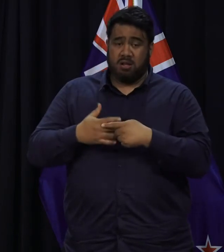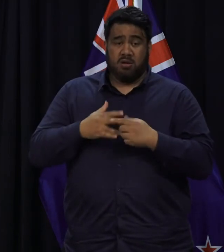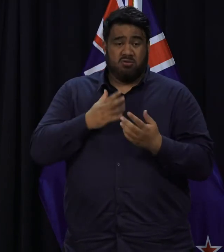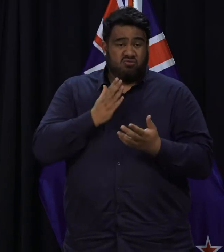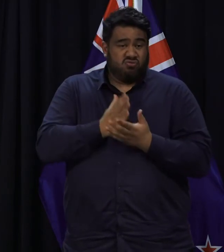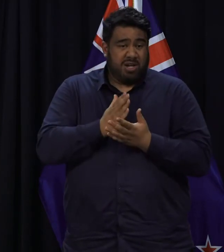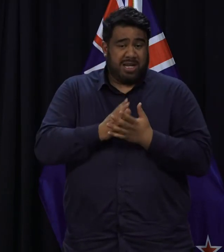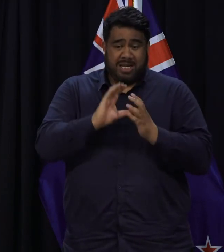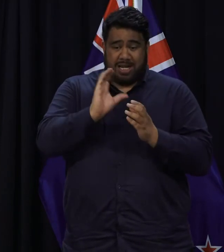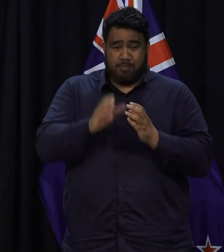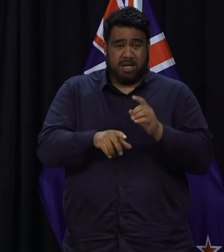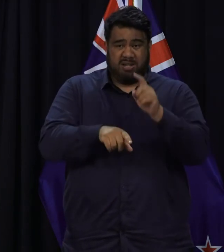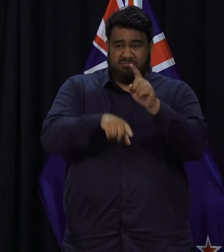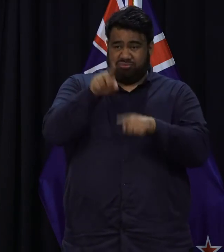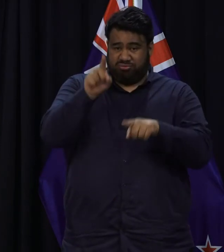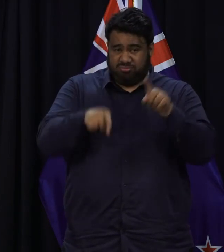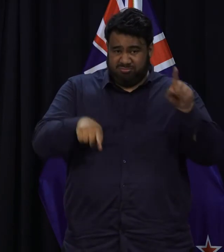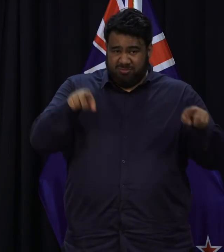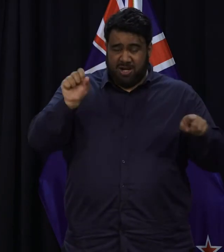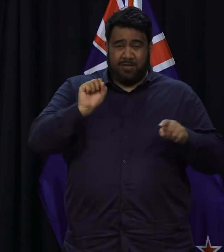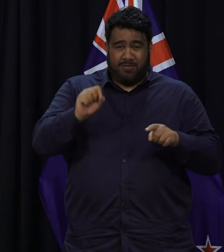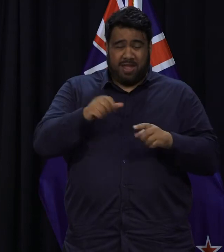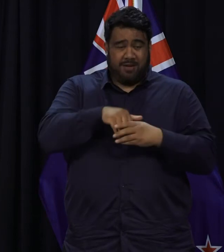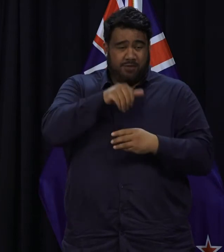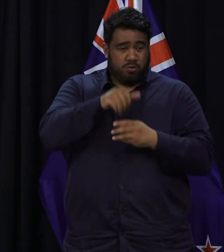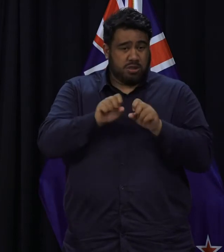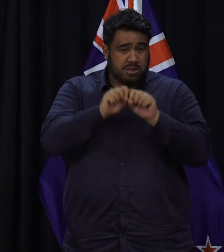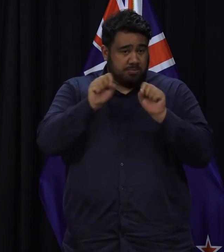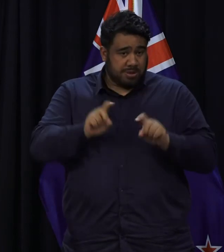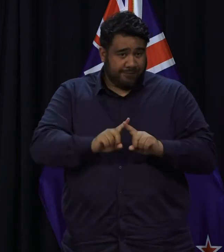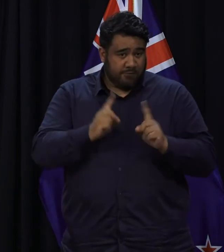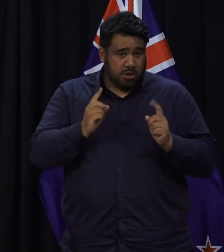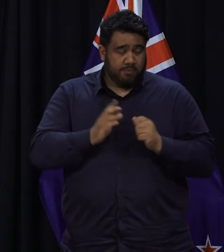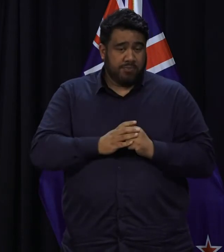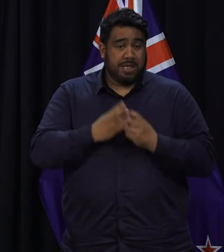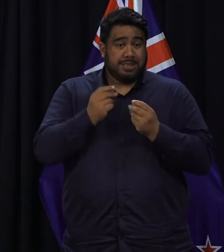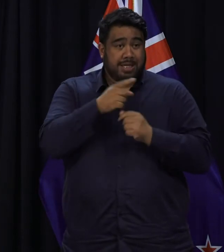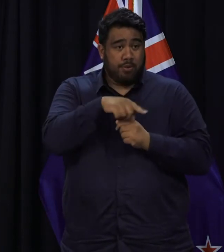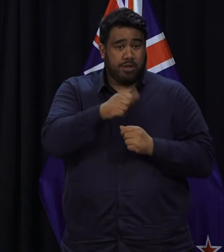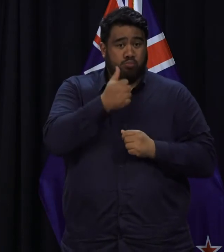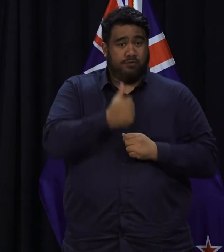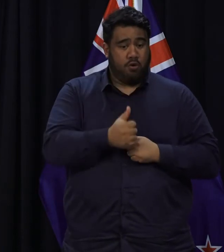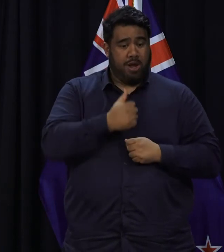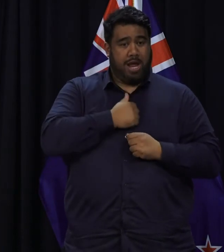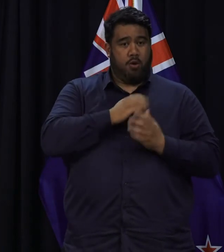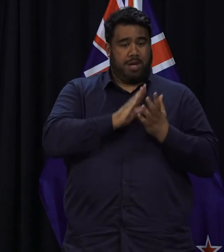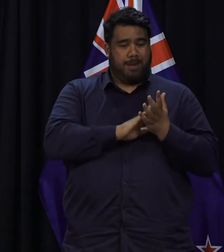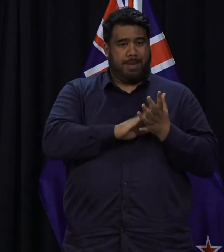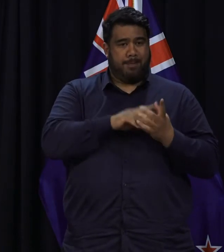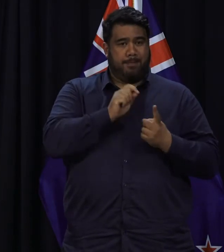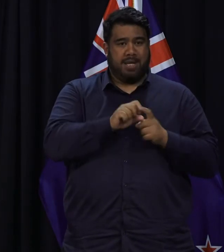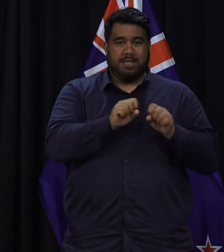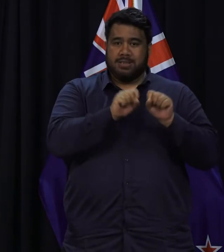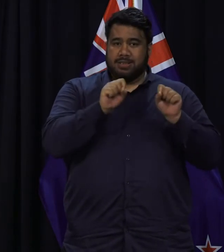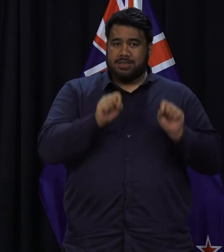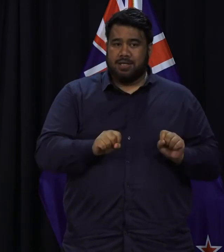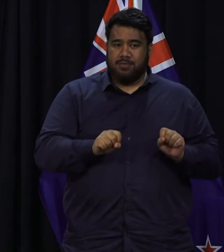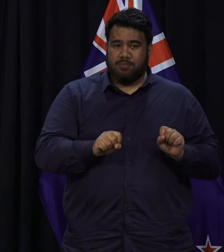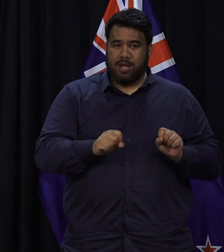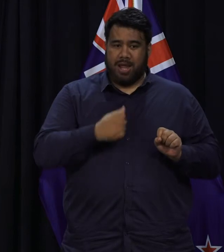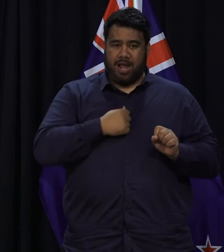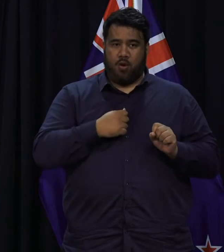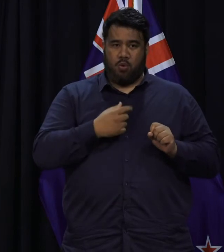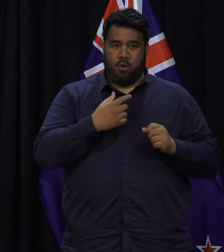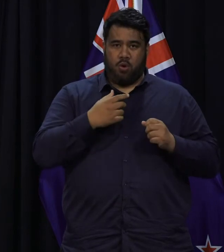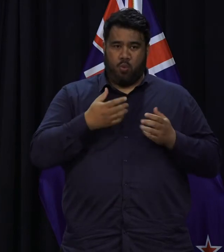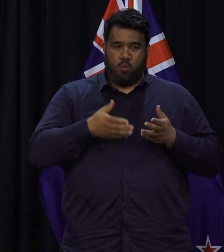country's democracy is different. Some will look to our MMP system. The fact that we were able to quite legitimately swear